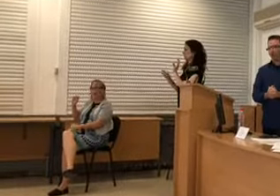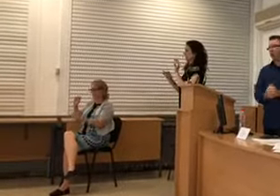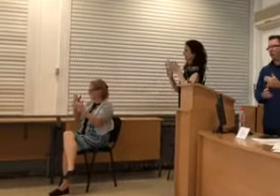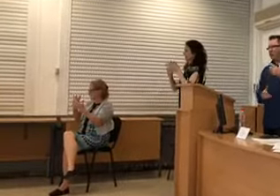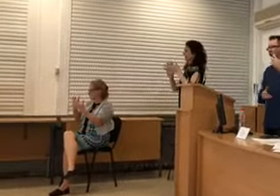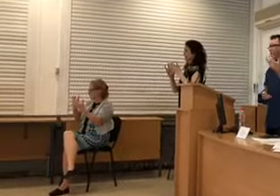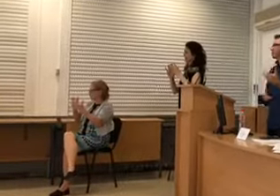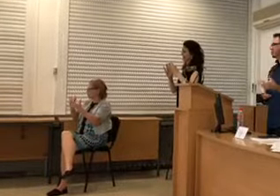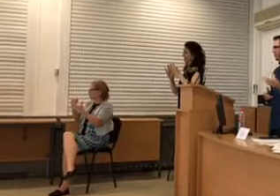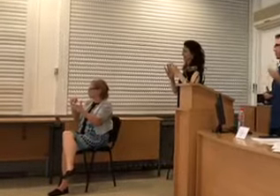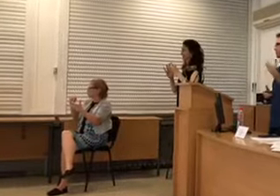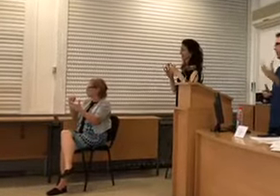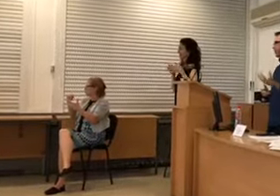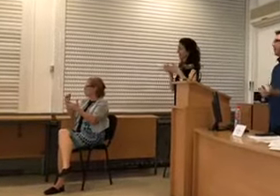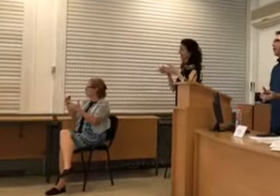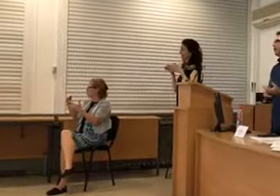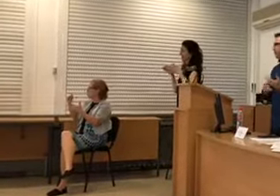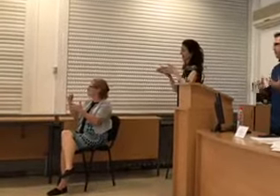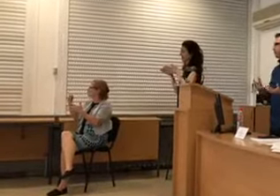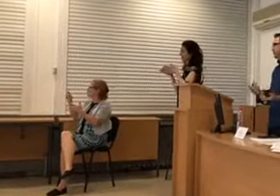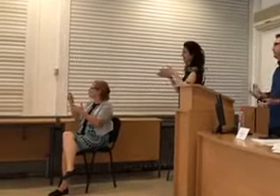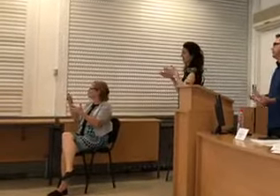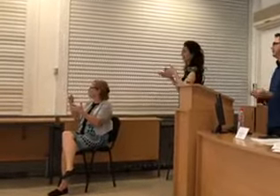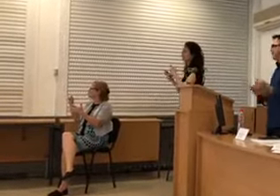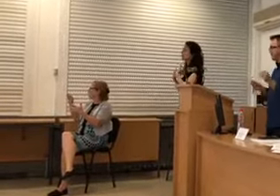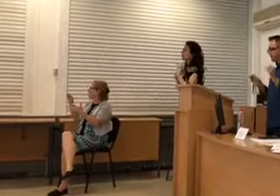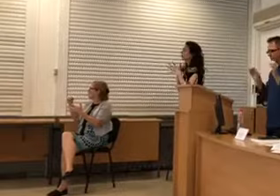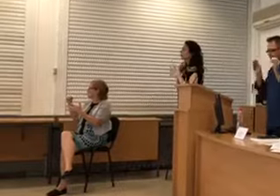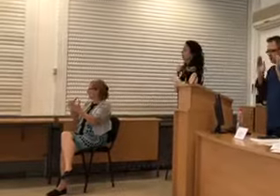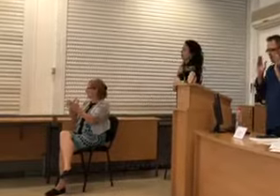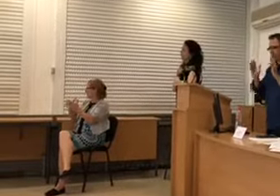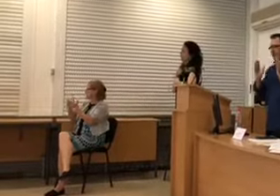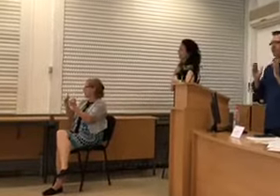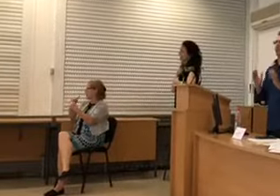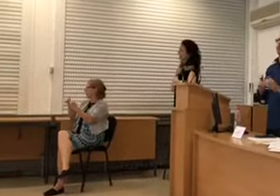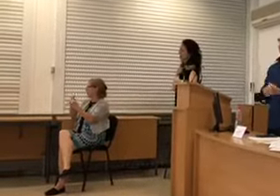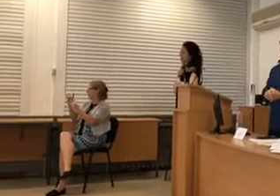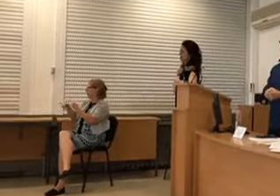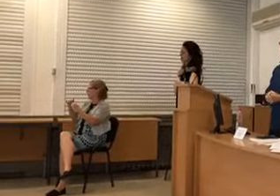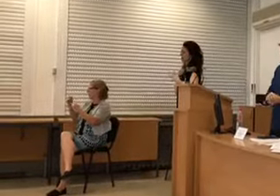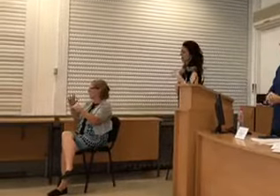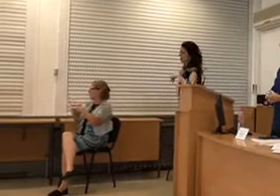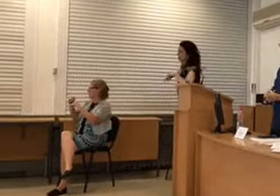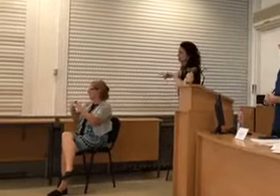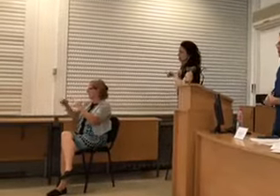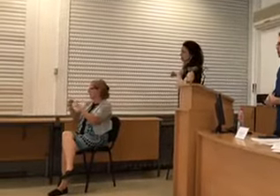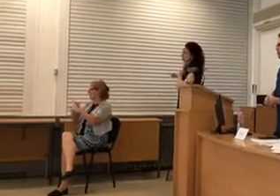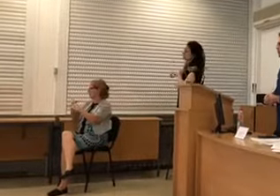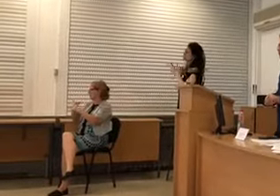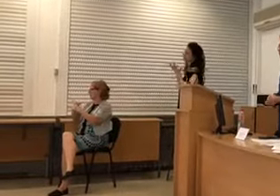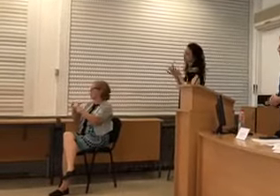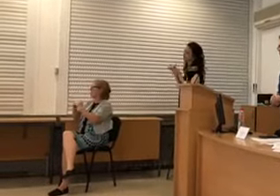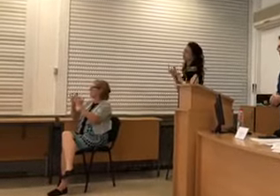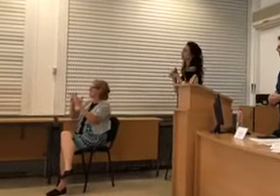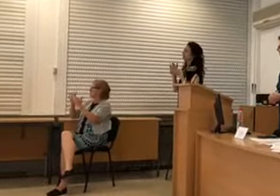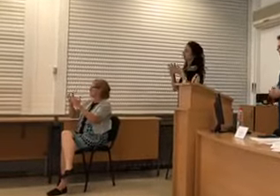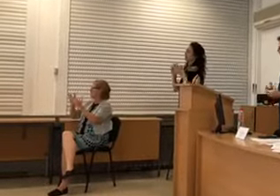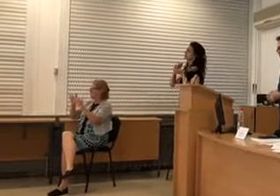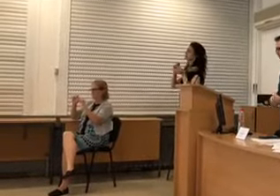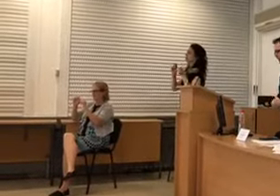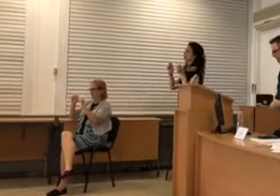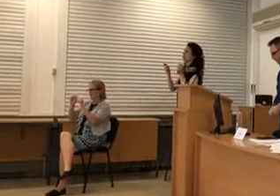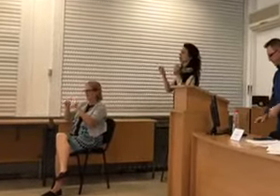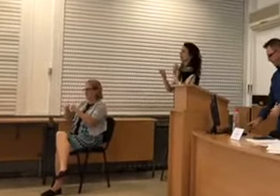internet. So, trauma studies are now about to be done strictly for the way internet changed through